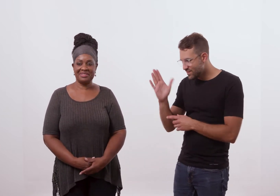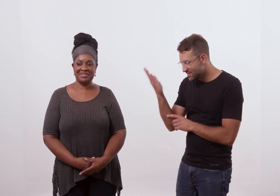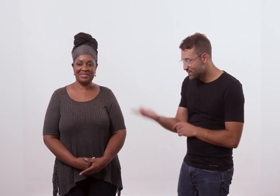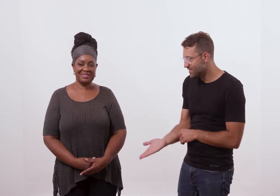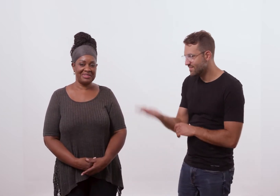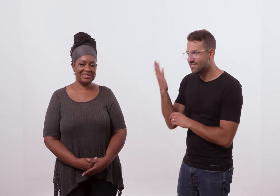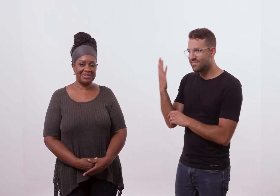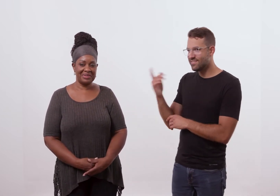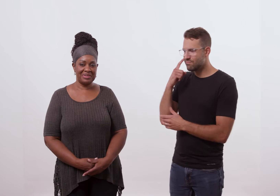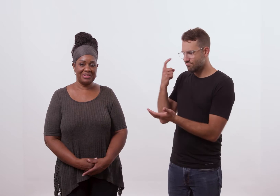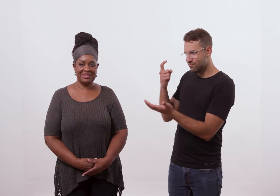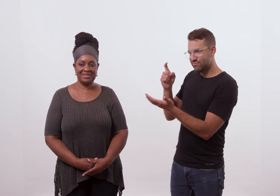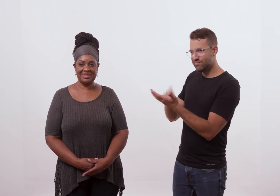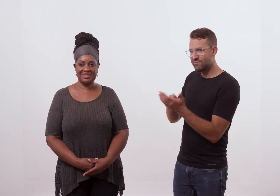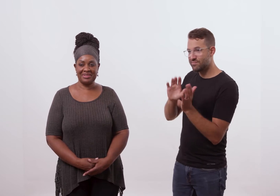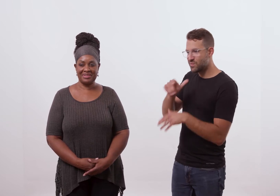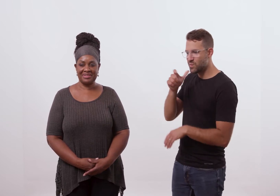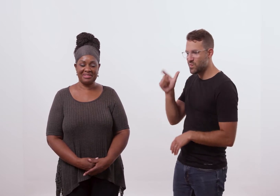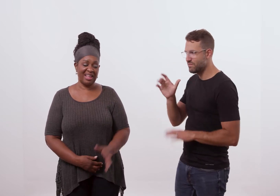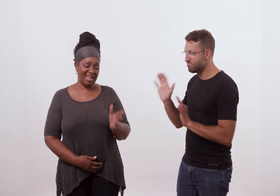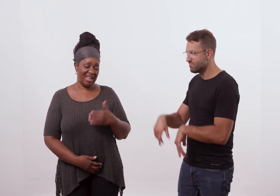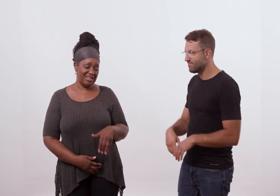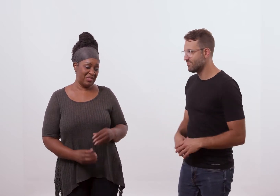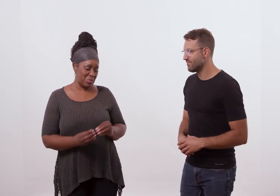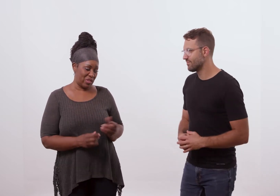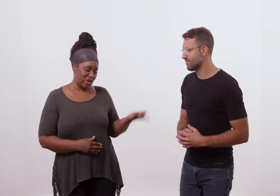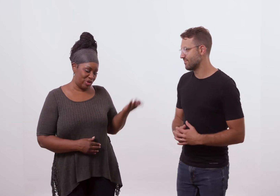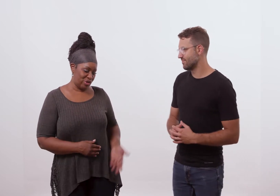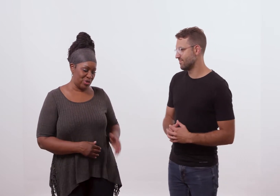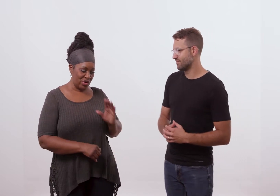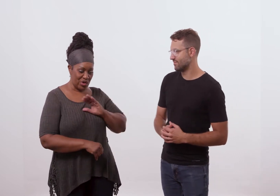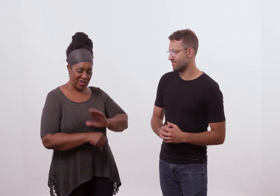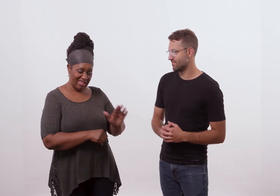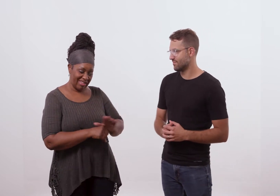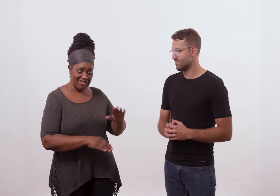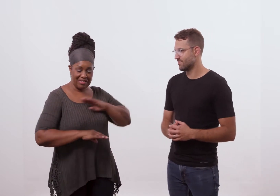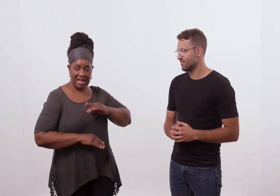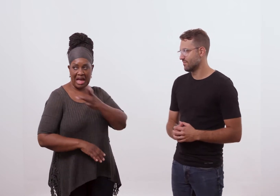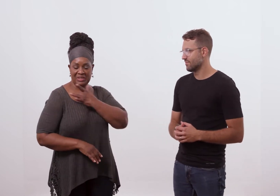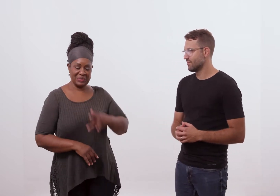Recognition. Who needs it? I'll never need more than this. I swear it, love mate.